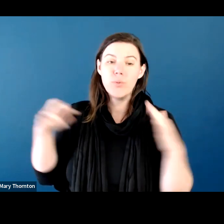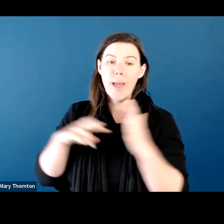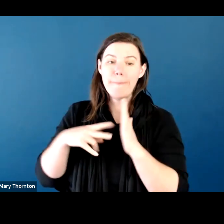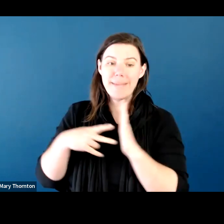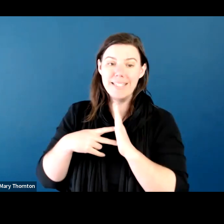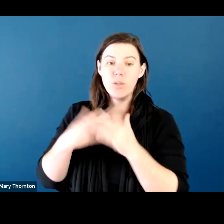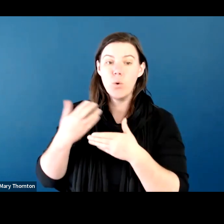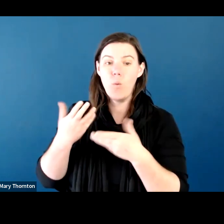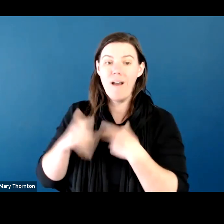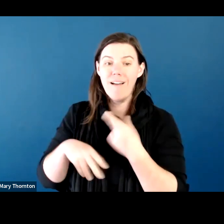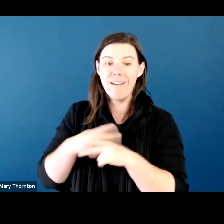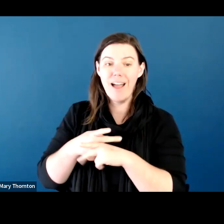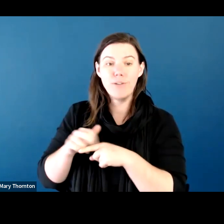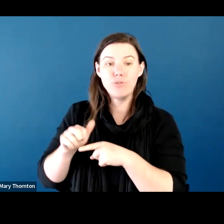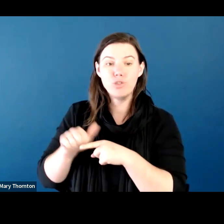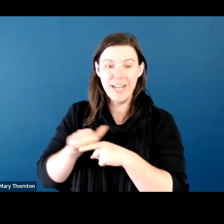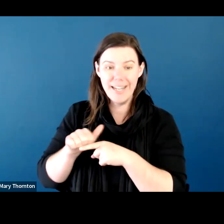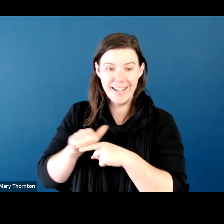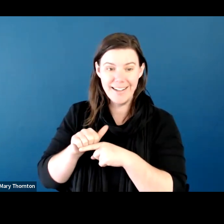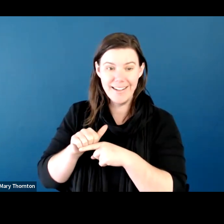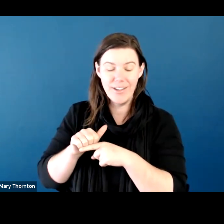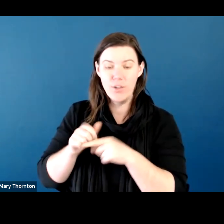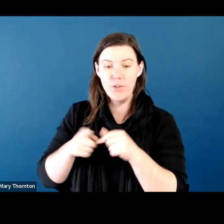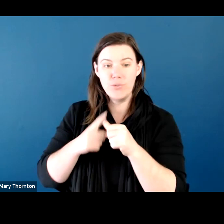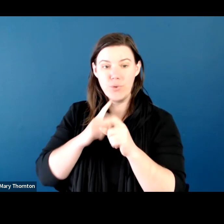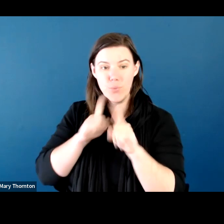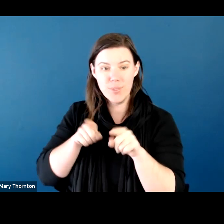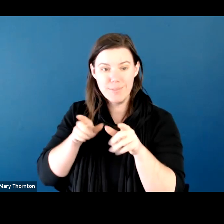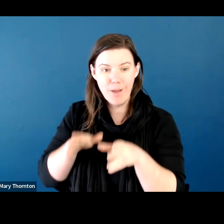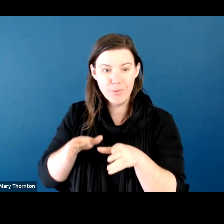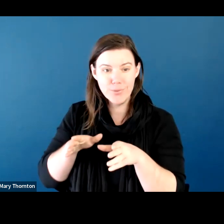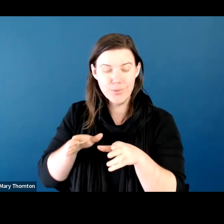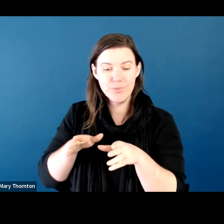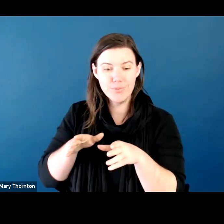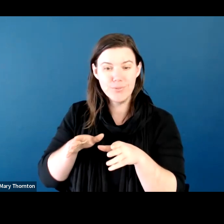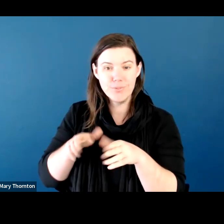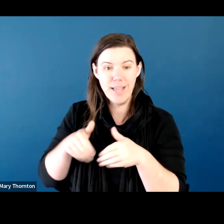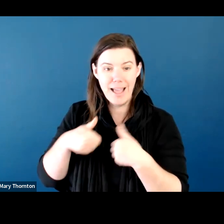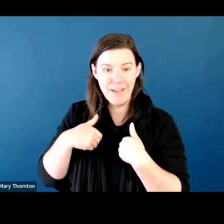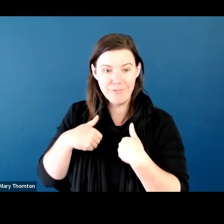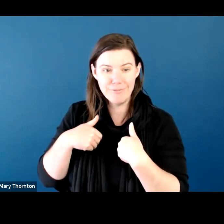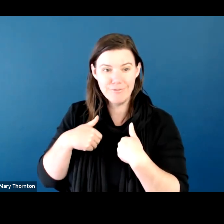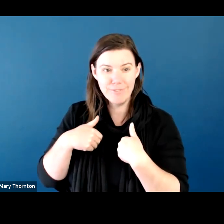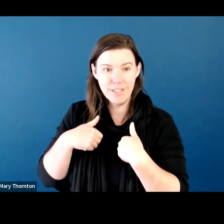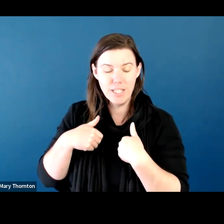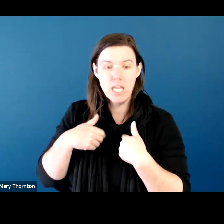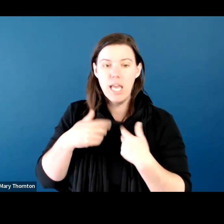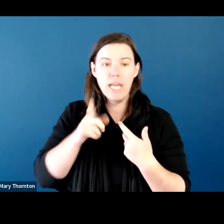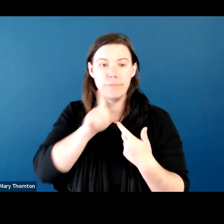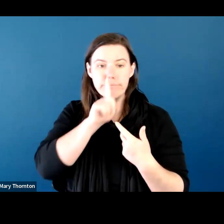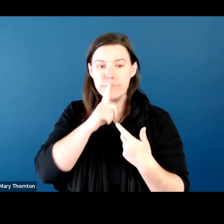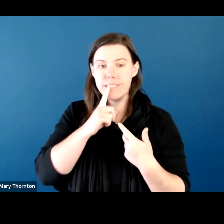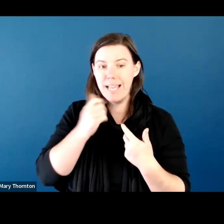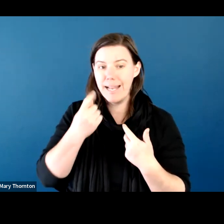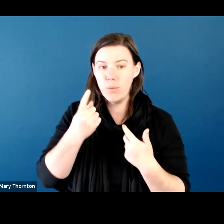love it so much that that's come up as a conversation point. And it's not enough to say that anyone needs more. If we do think